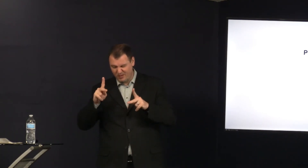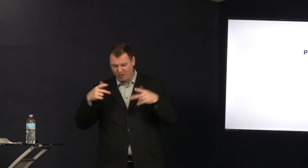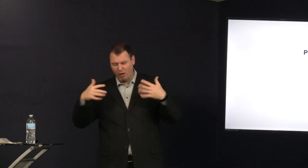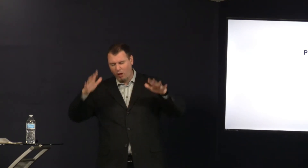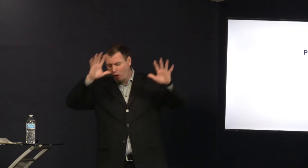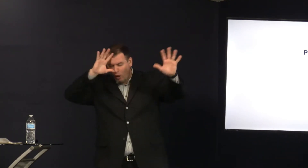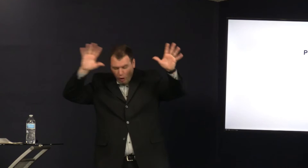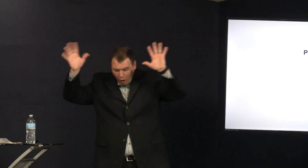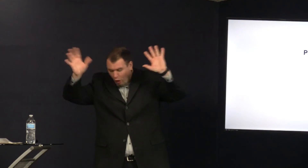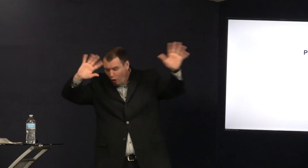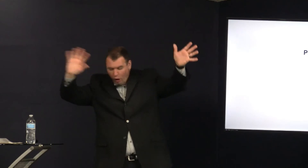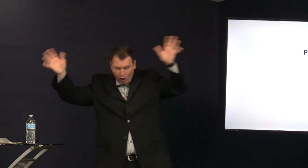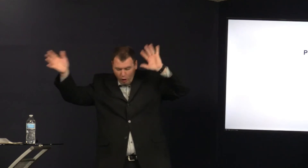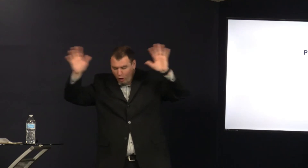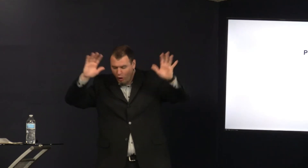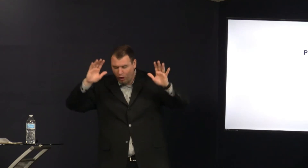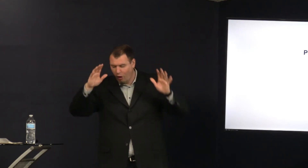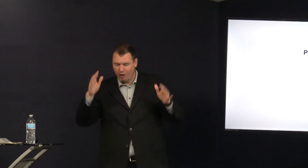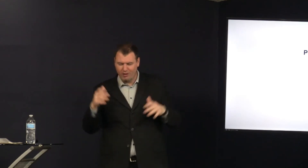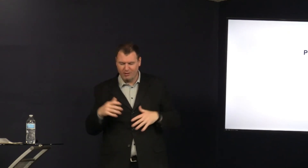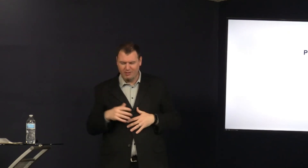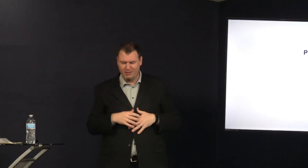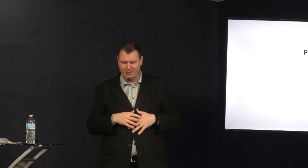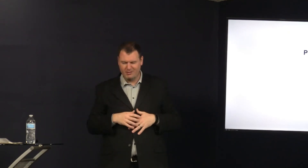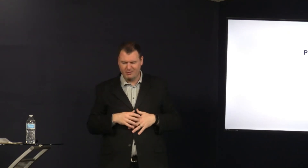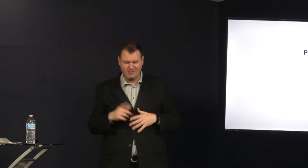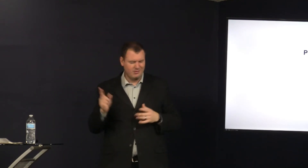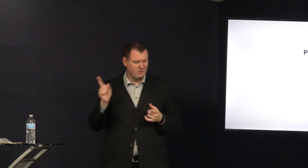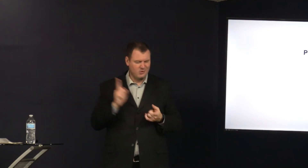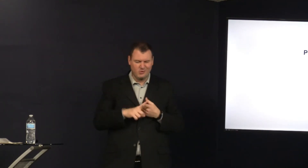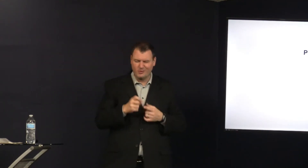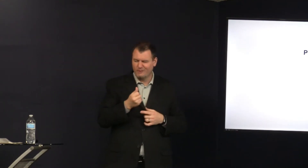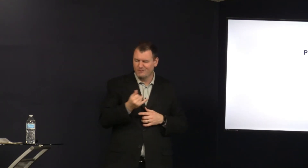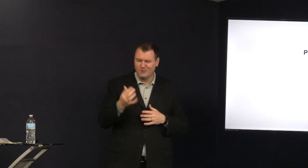Sunday, where people praised and were excited